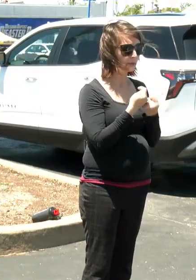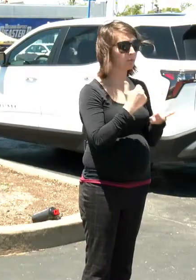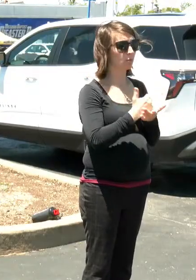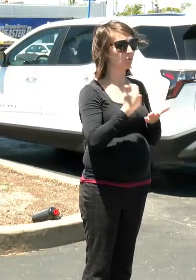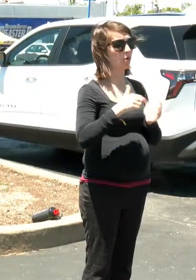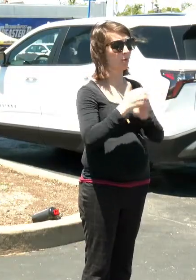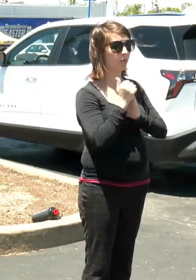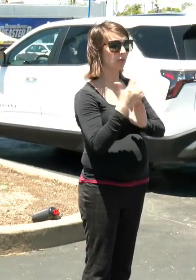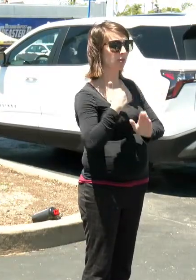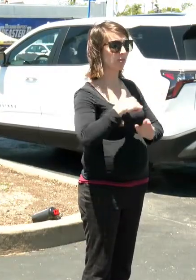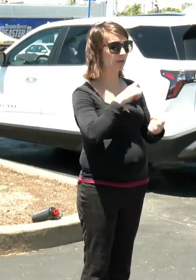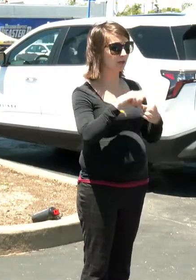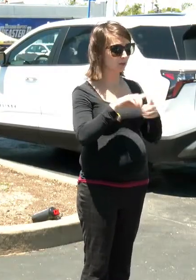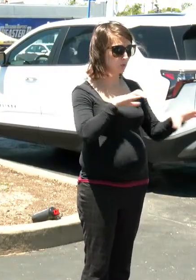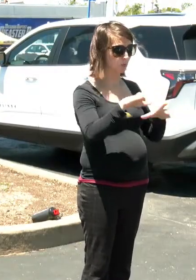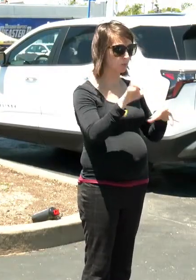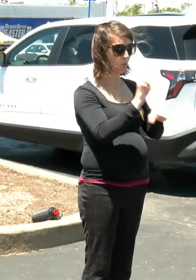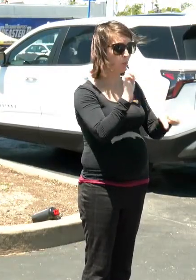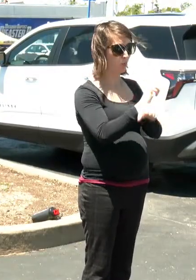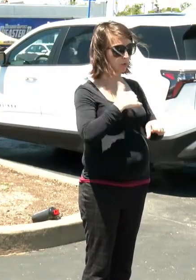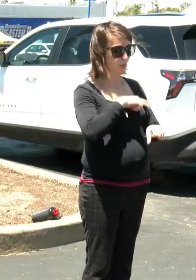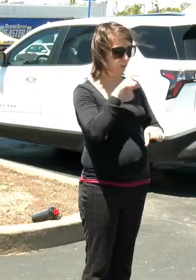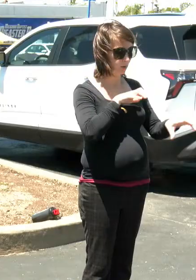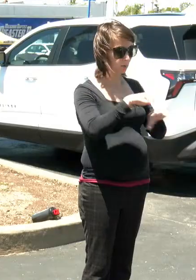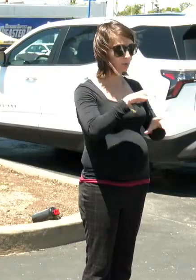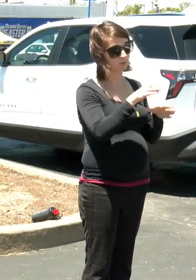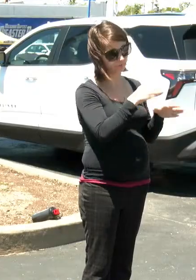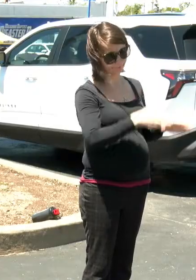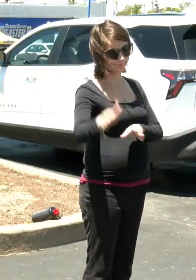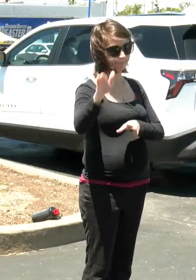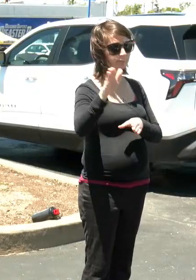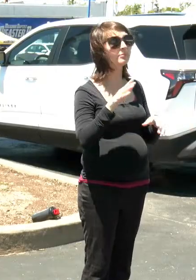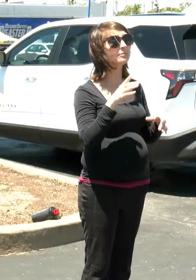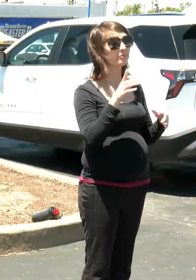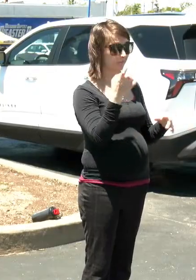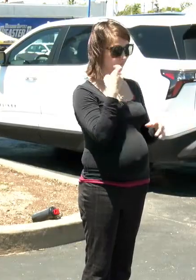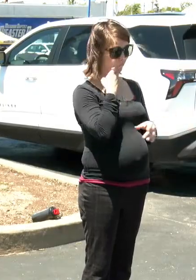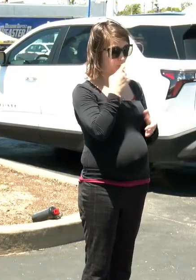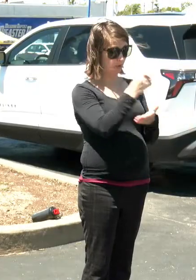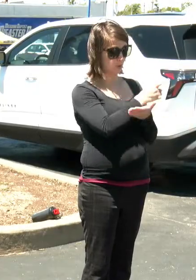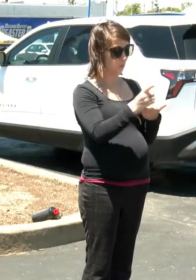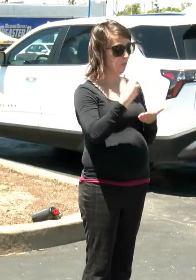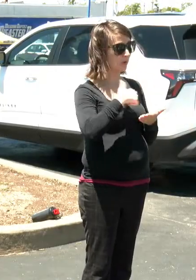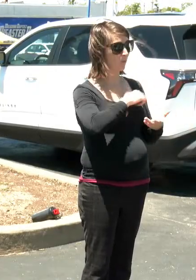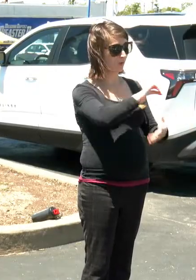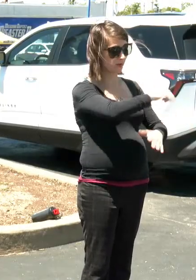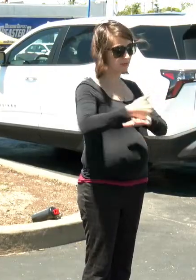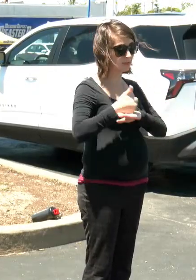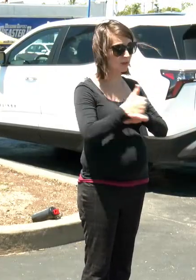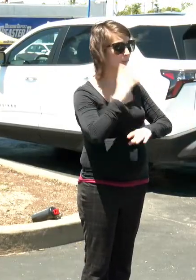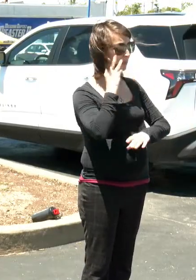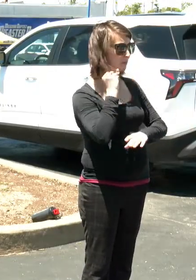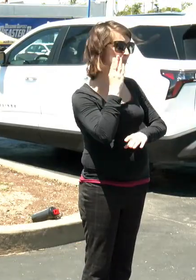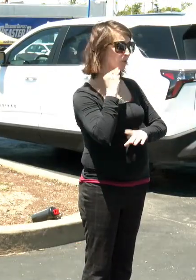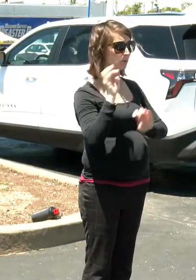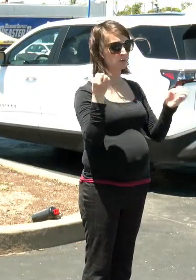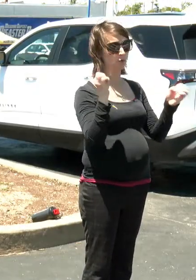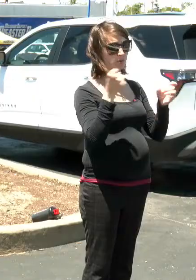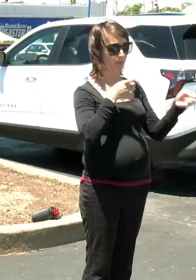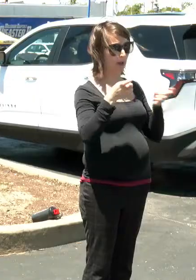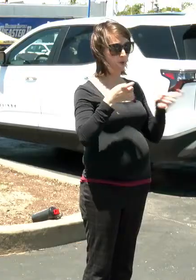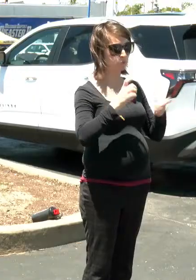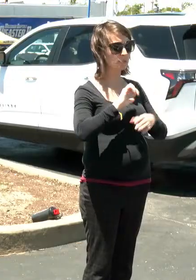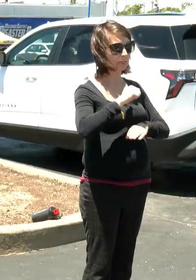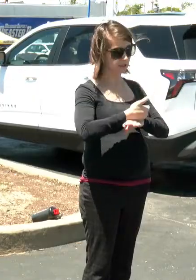to do the work that we need to do moving forward. Over the last week, we have put together an experienced emergency management set